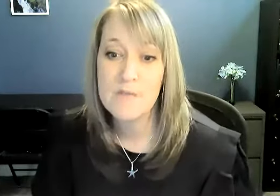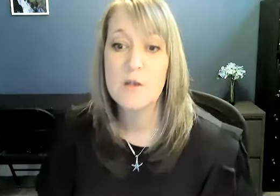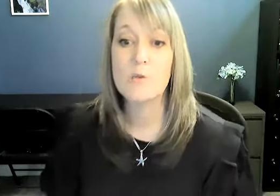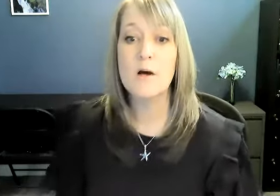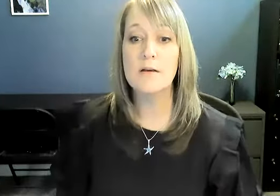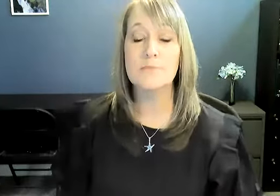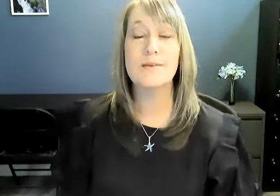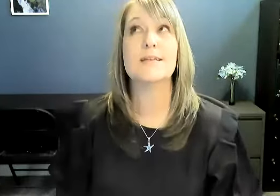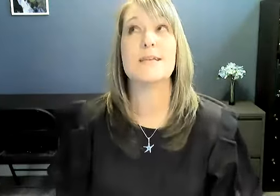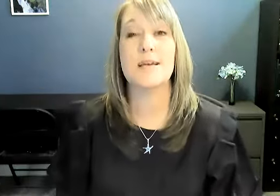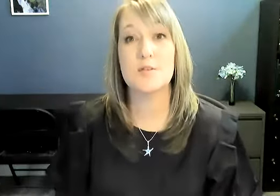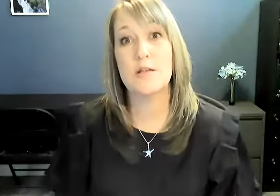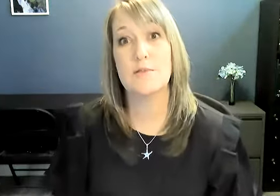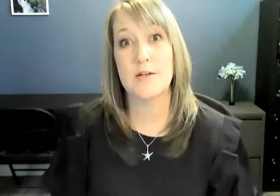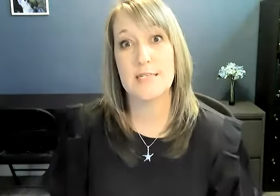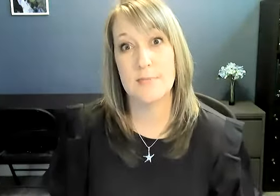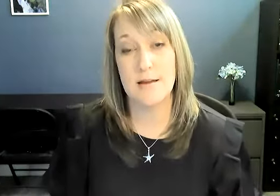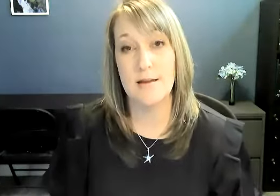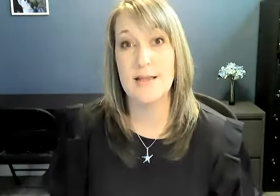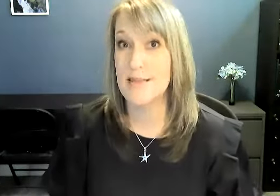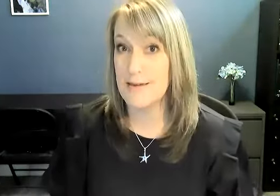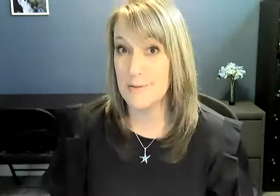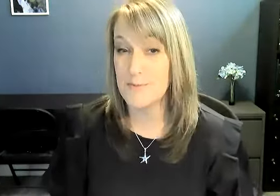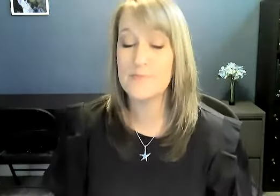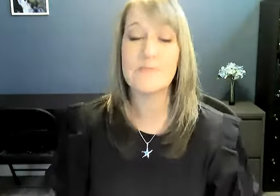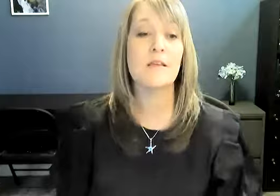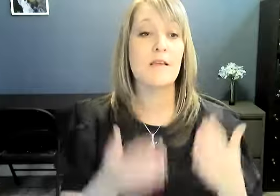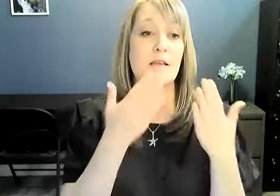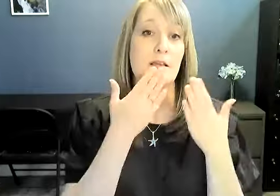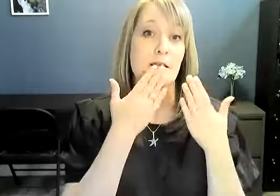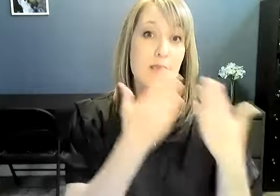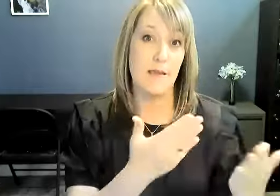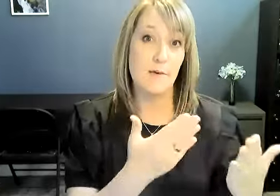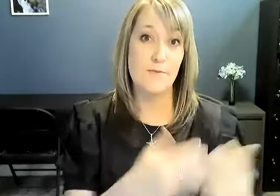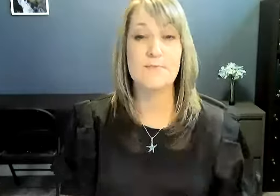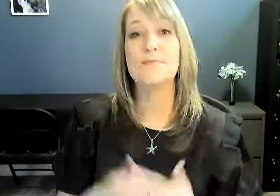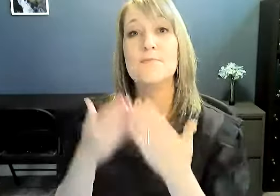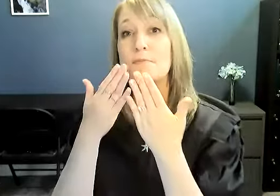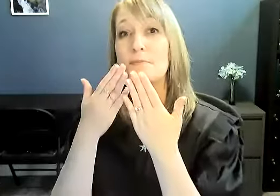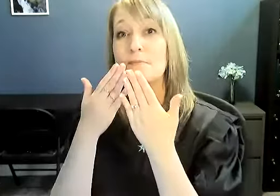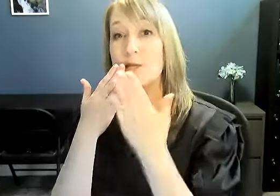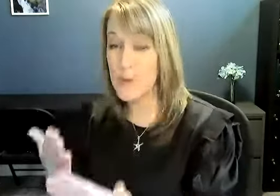You're welcome is actually the very same sign as thank you. Thank you. You're welcome.